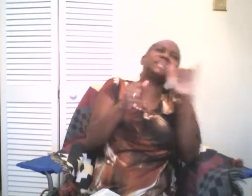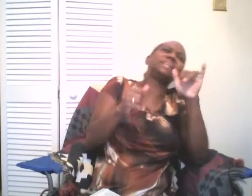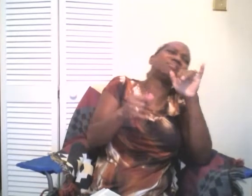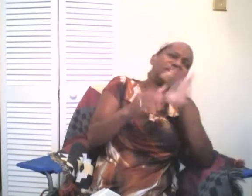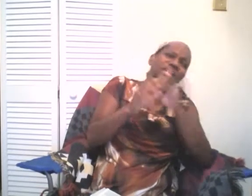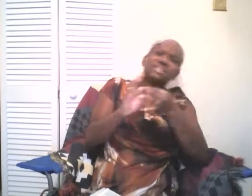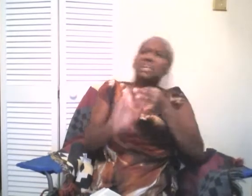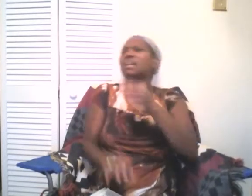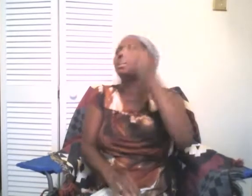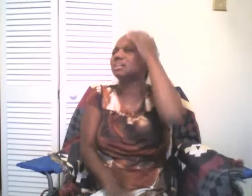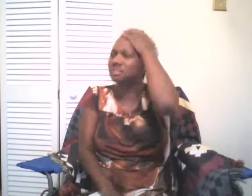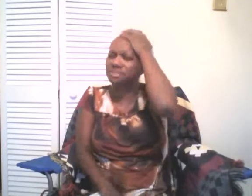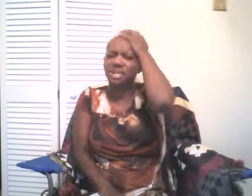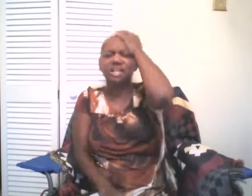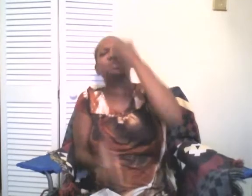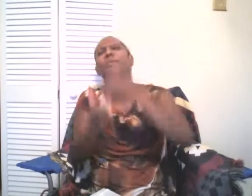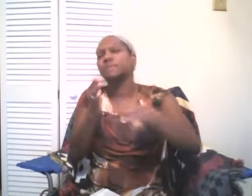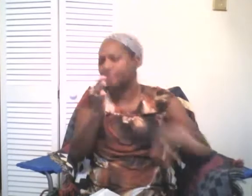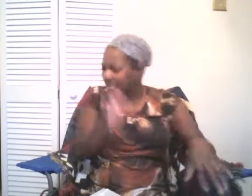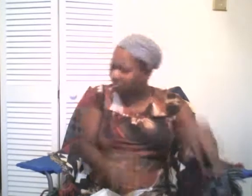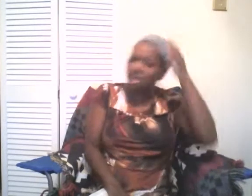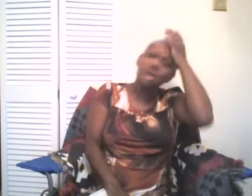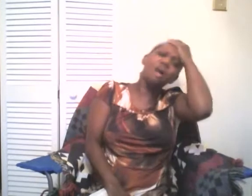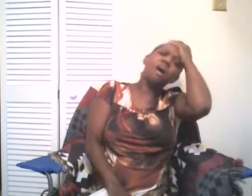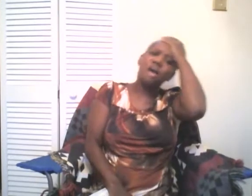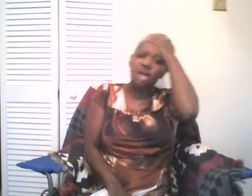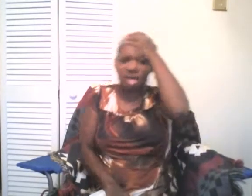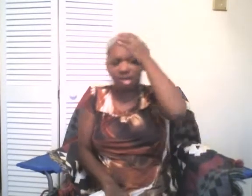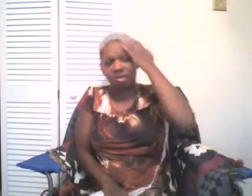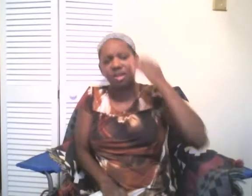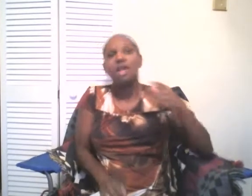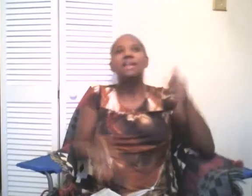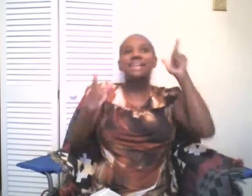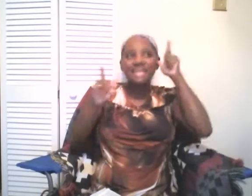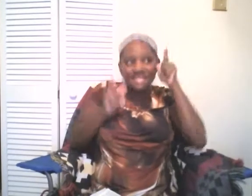this fixed? Oh, my God, it's so expensive. Oh,